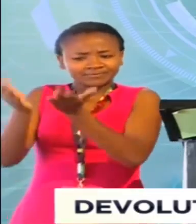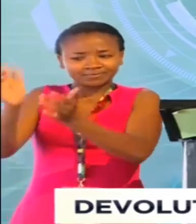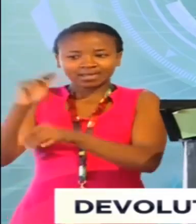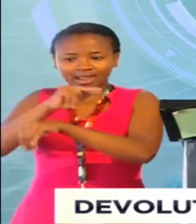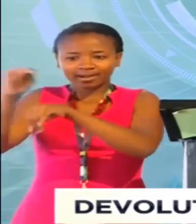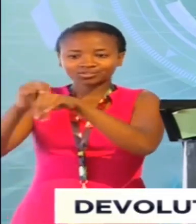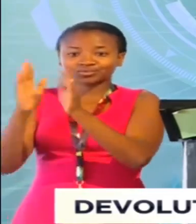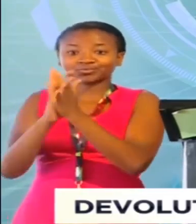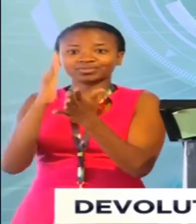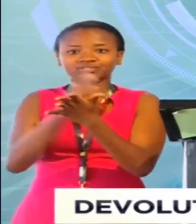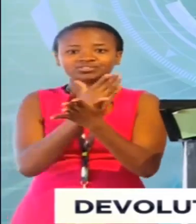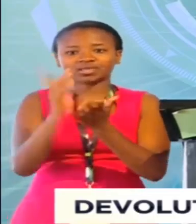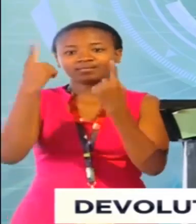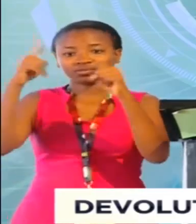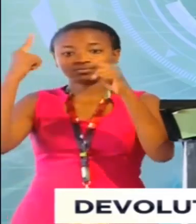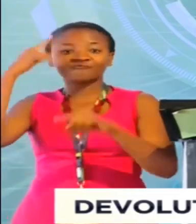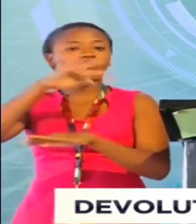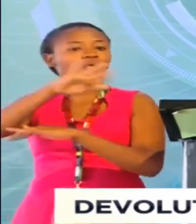shared prosperity for all.